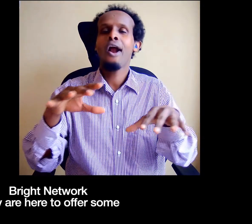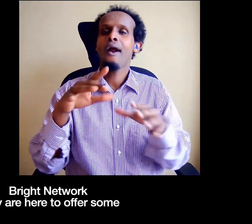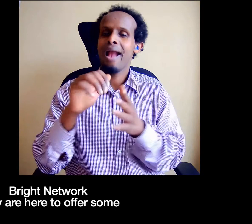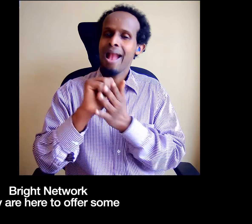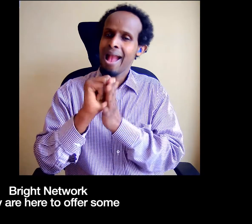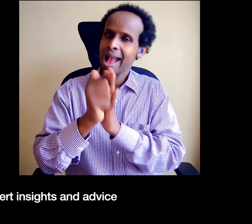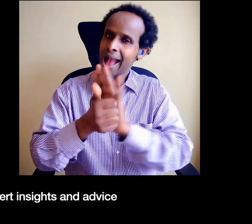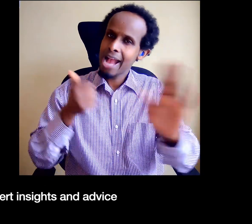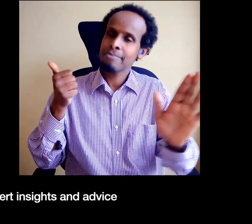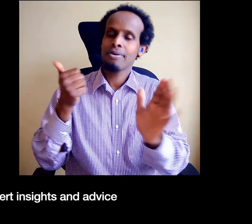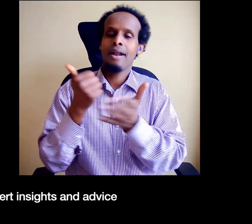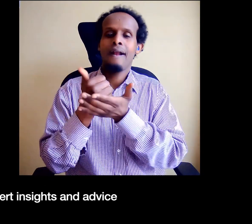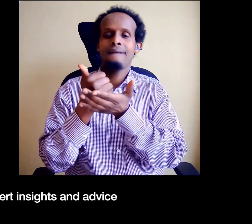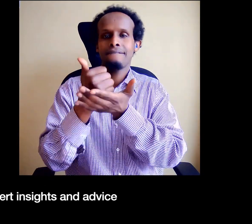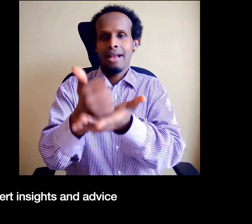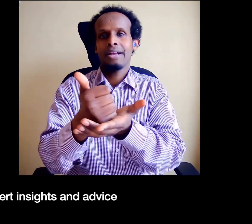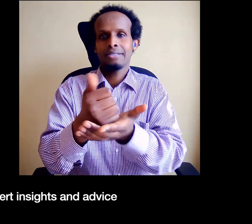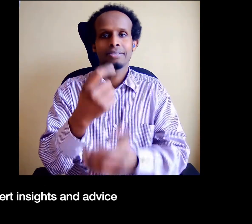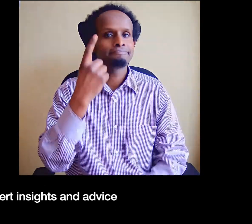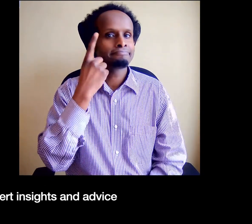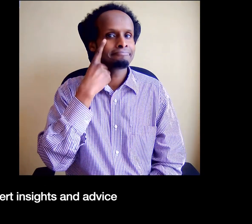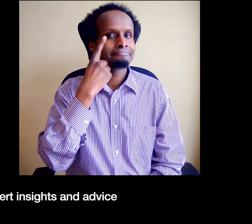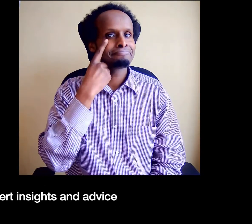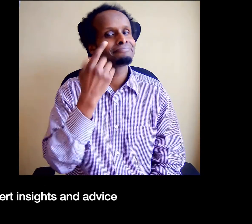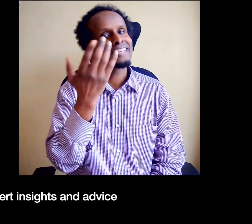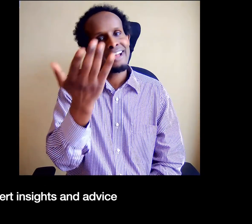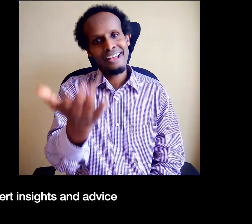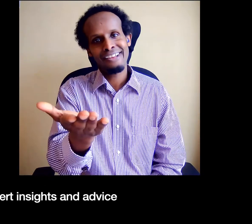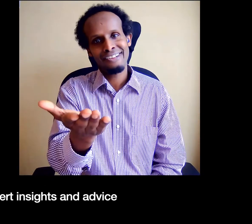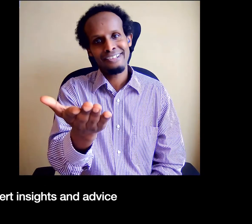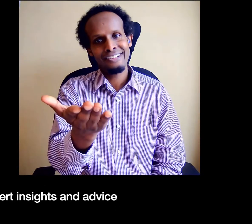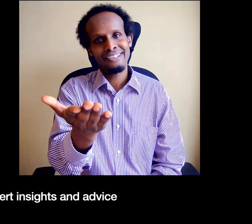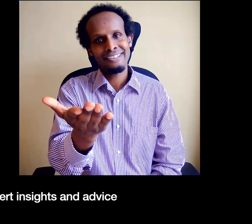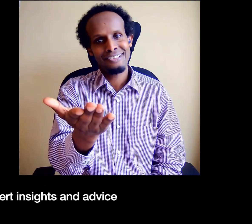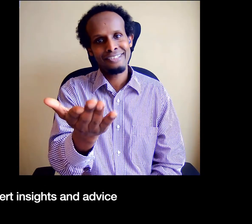they're here to offer some expert insights and advice.